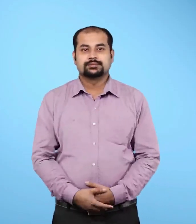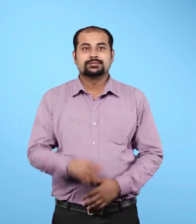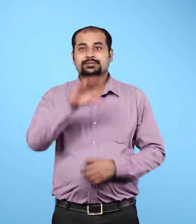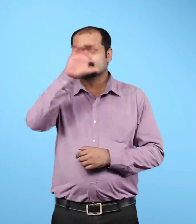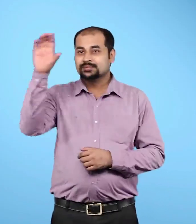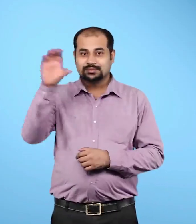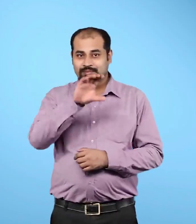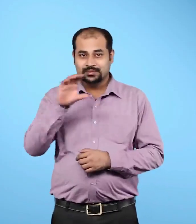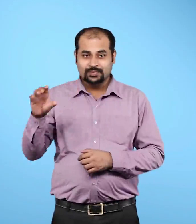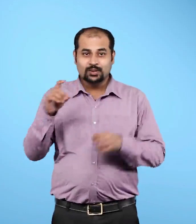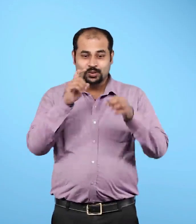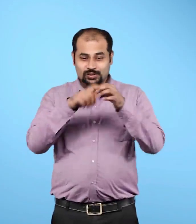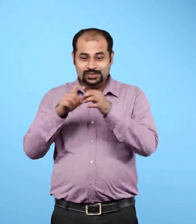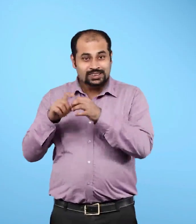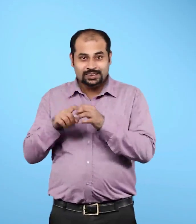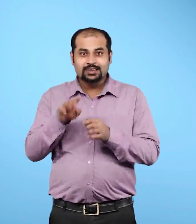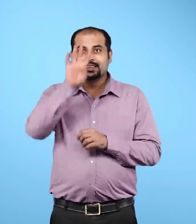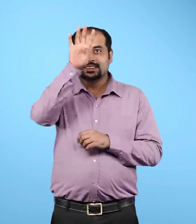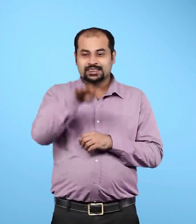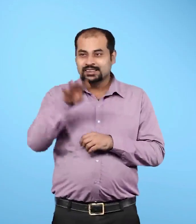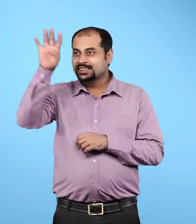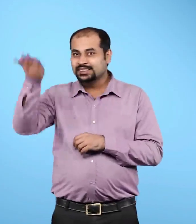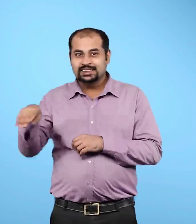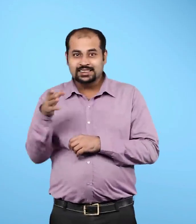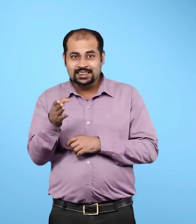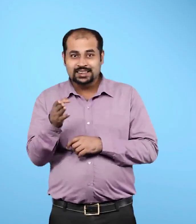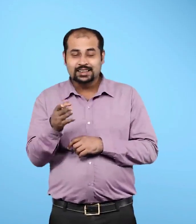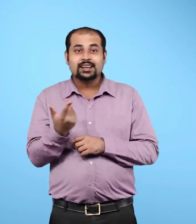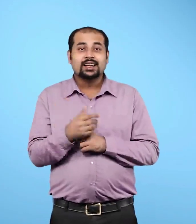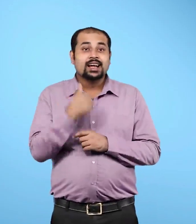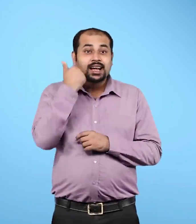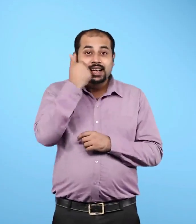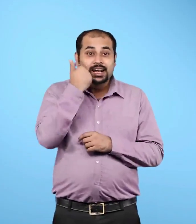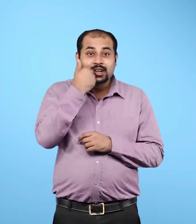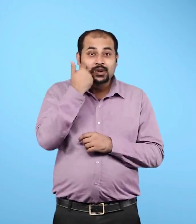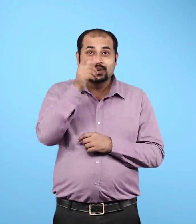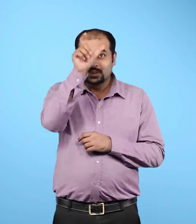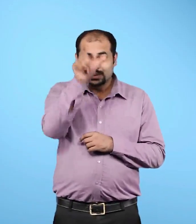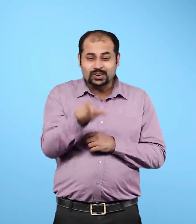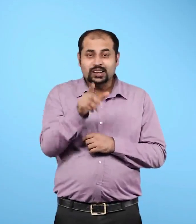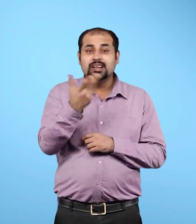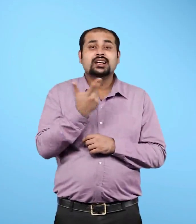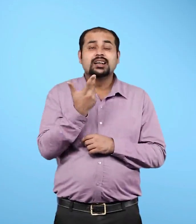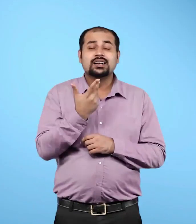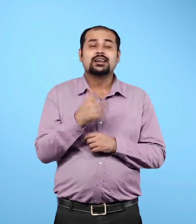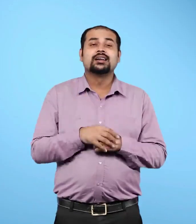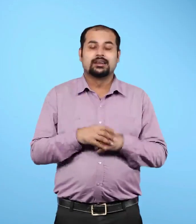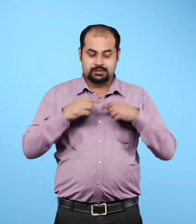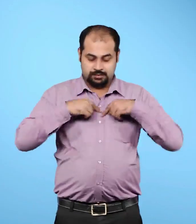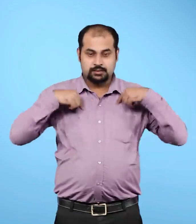The above questions are shown in table form, with necklace column in yellow and beads column in